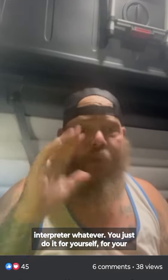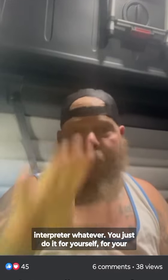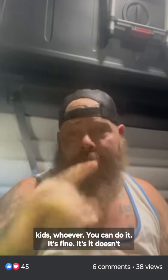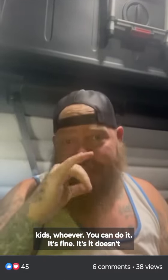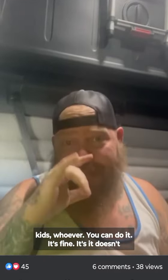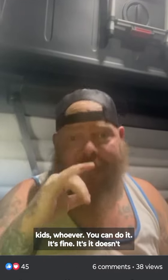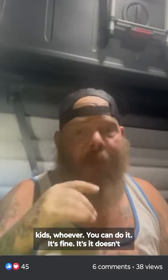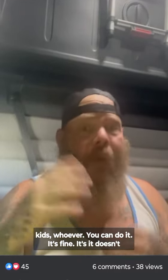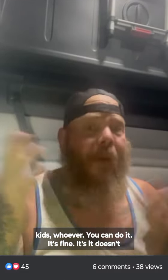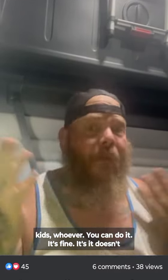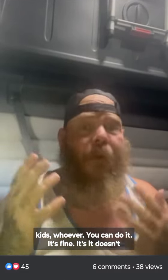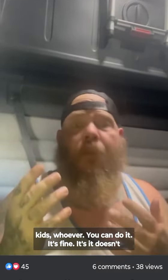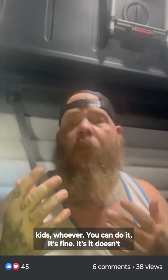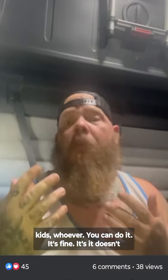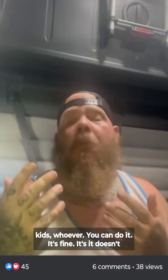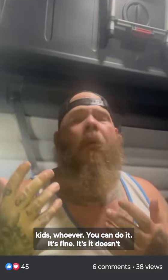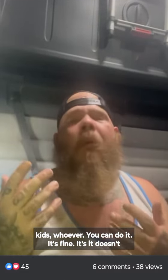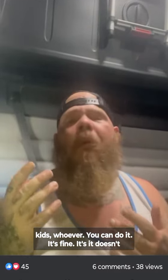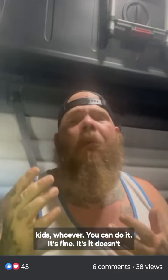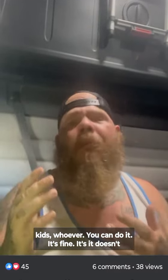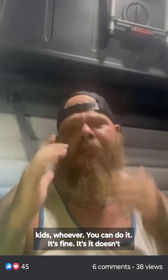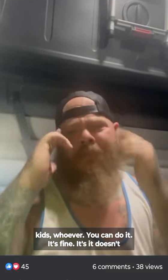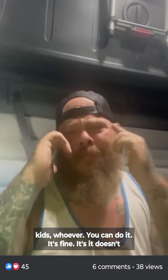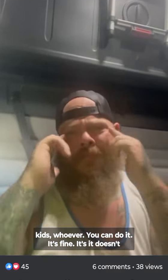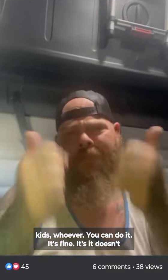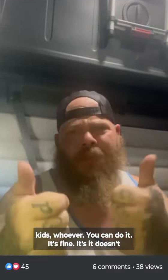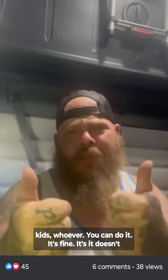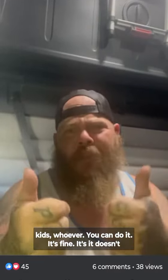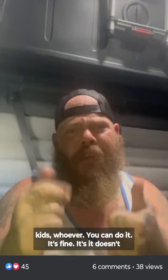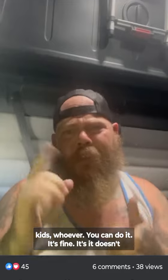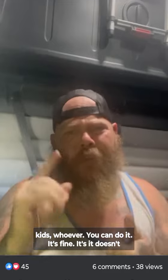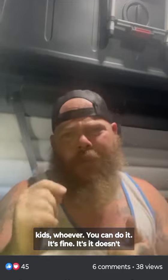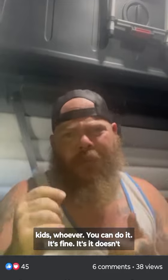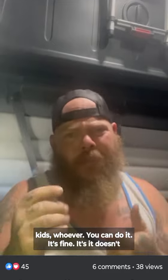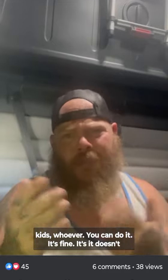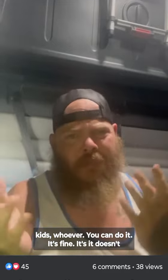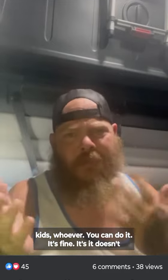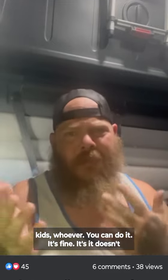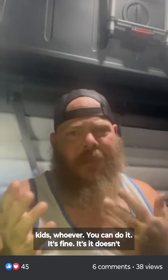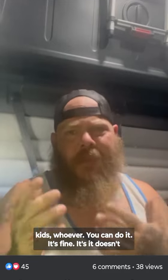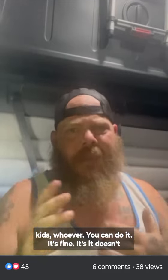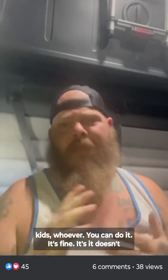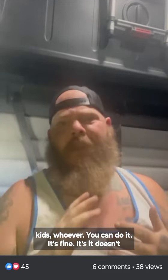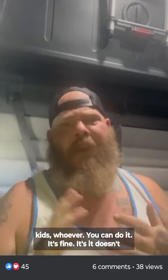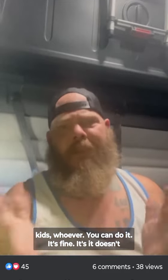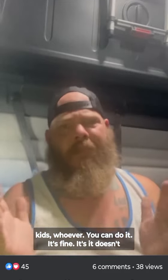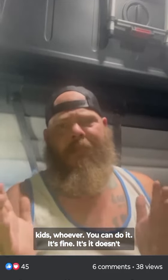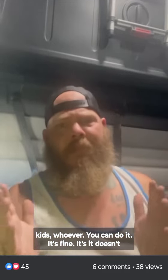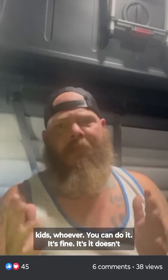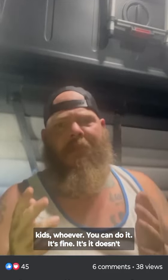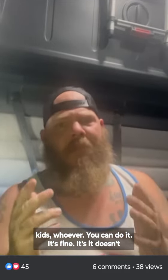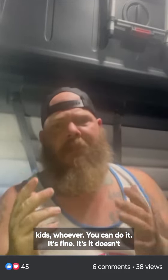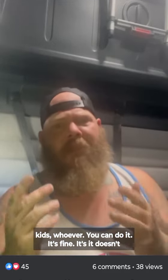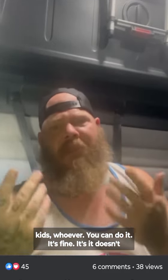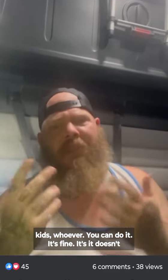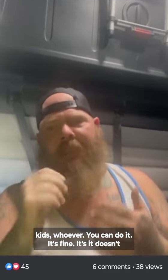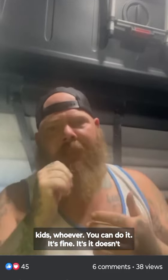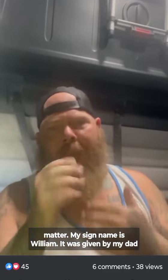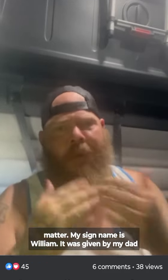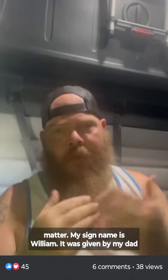for your kids, whatever, you can do it. It's fine. It doesn't matter.